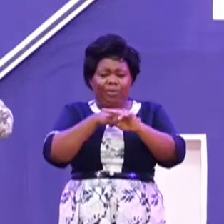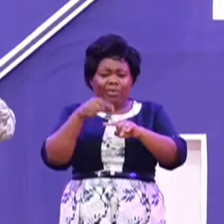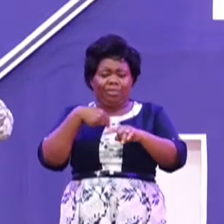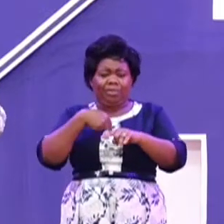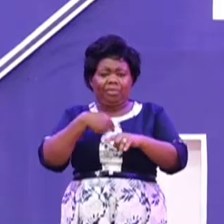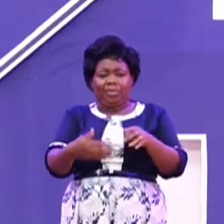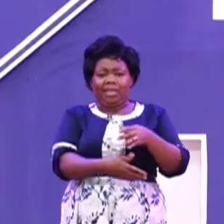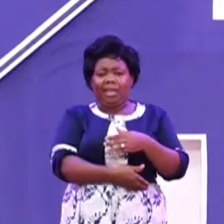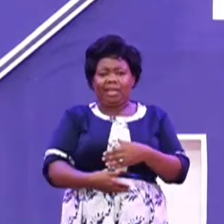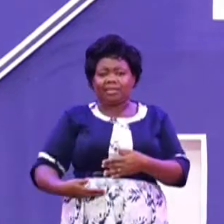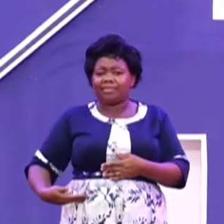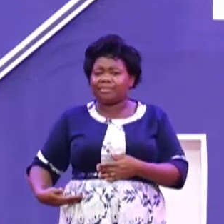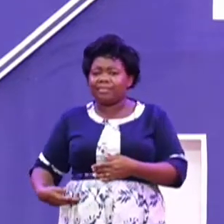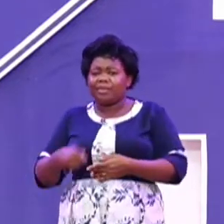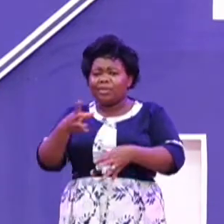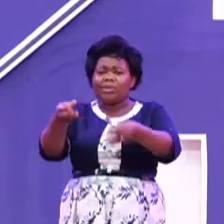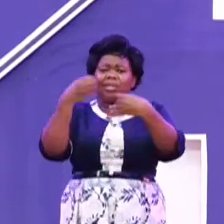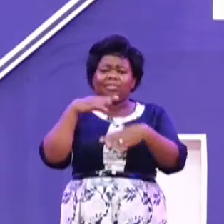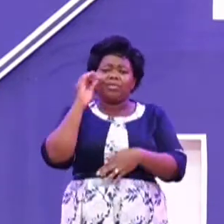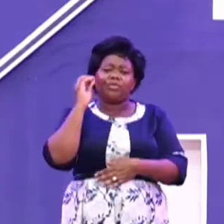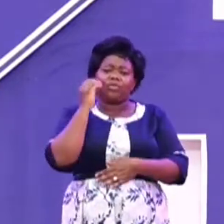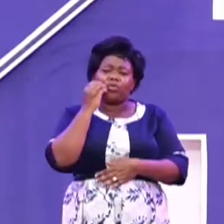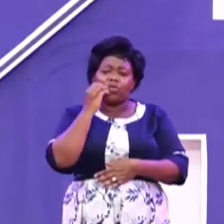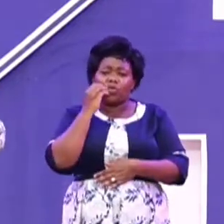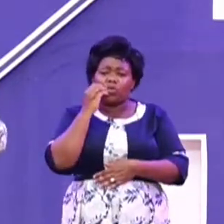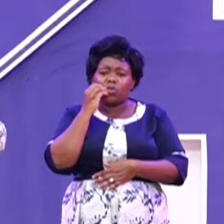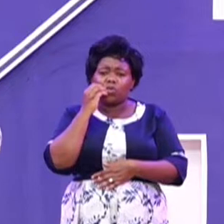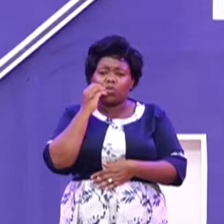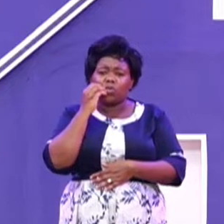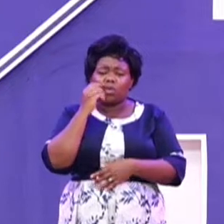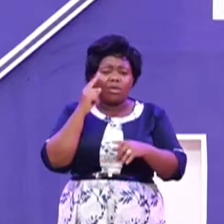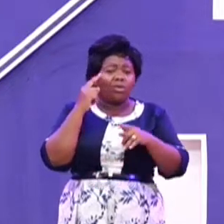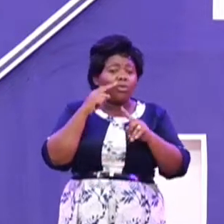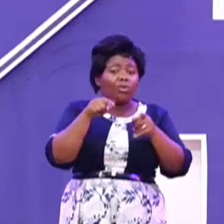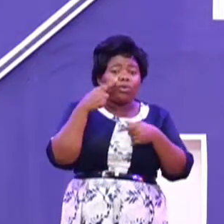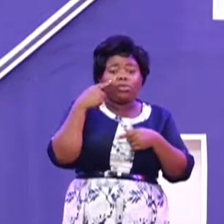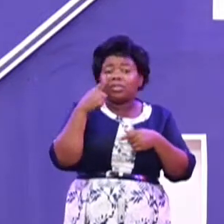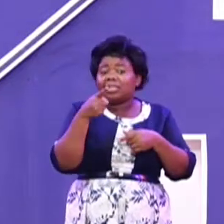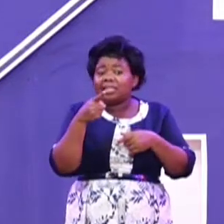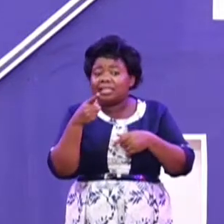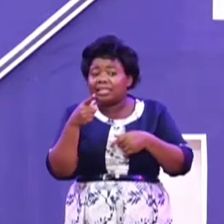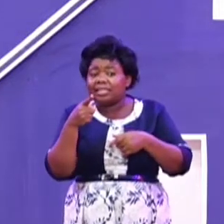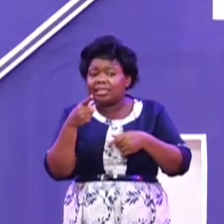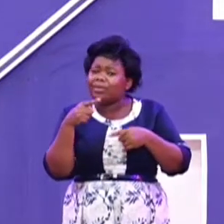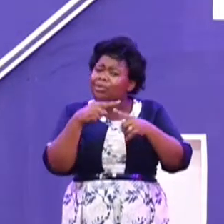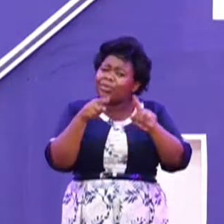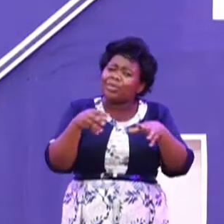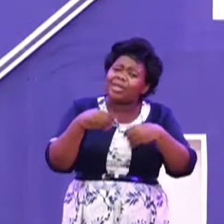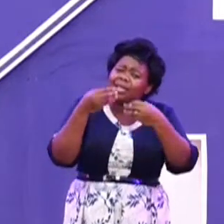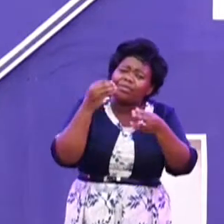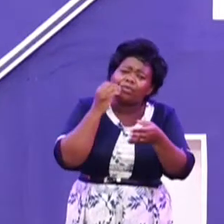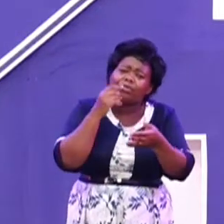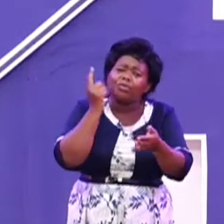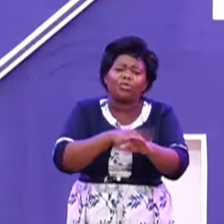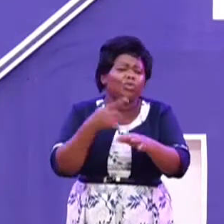hungry, na ine njala, you gave me food. Ne mumpe chokulia. We shall see why did we give him food. Tugenda kulaba ngeri